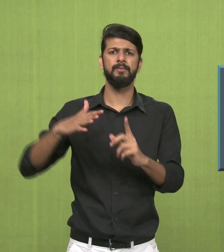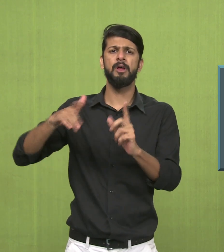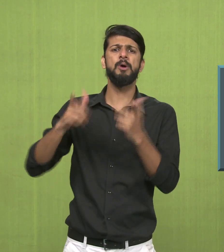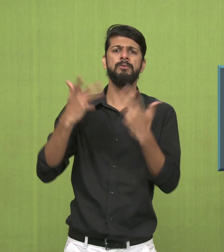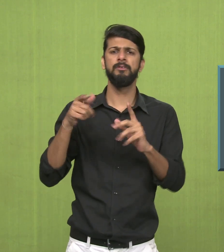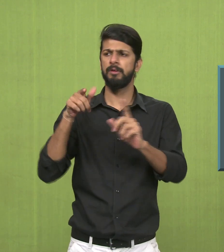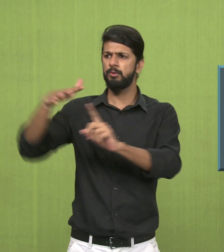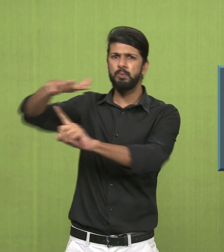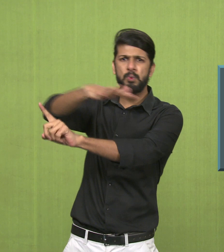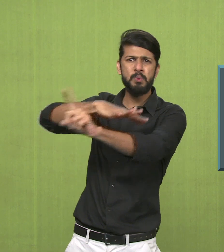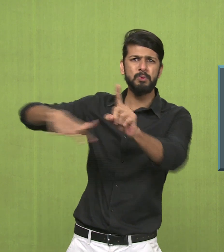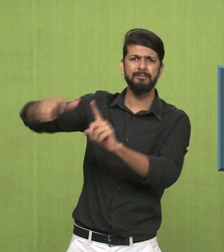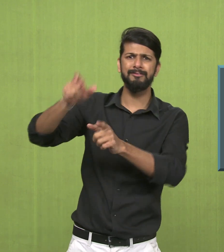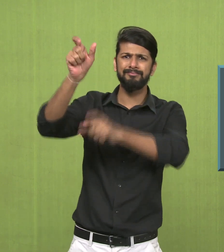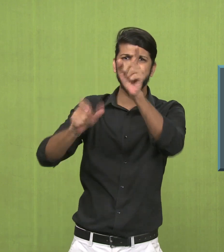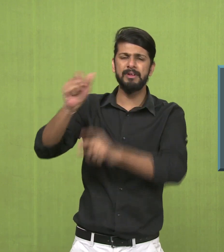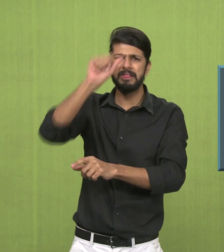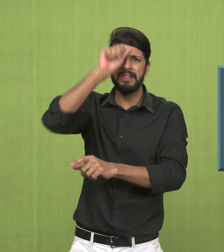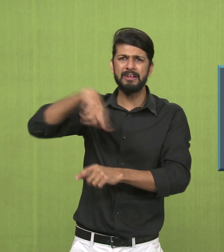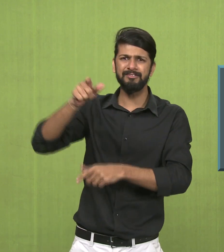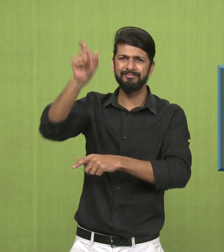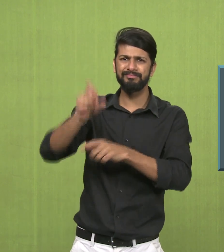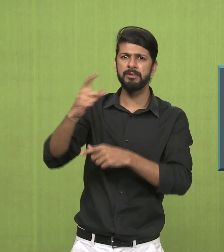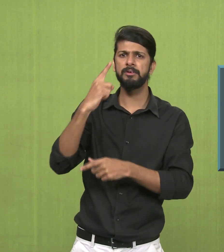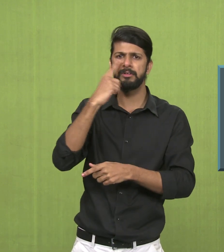Amrita Shergill believed that through her artwork she had a purpose.